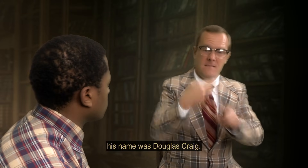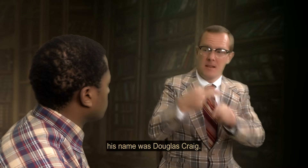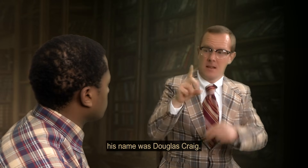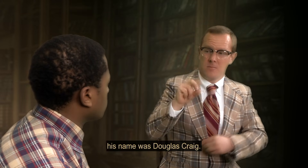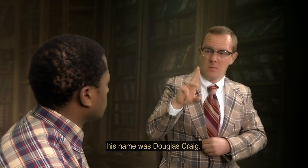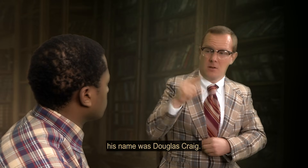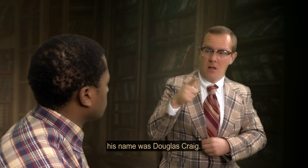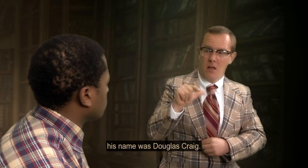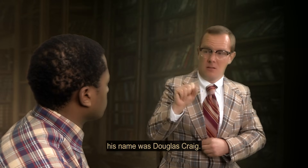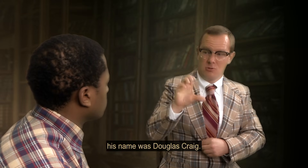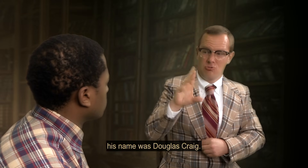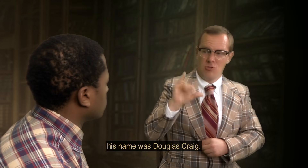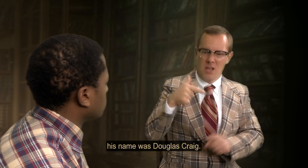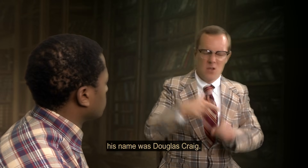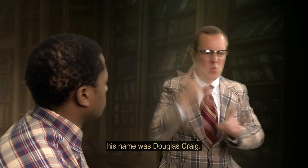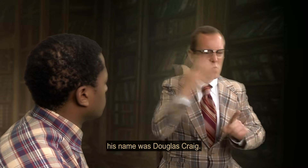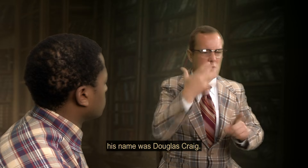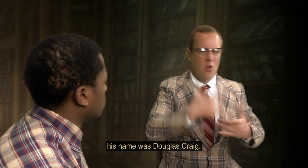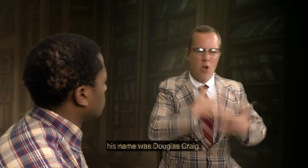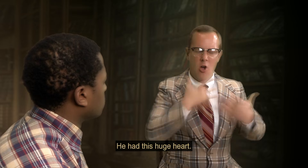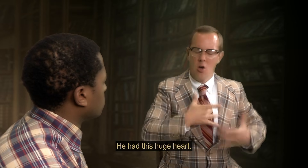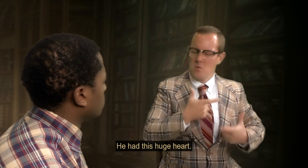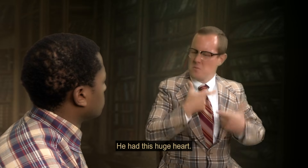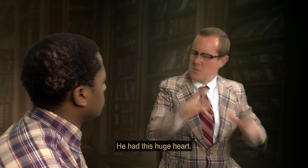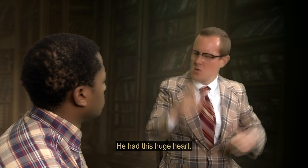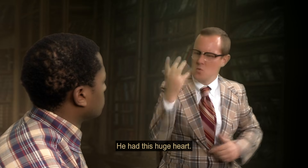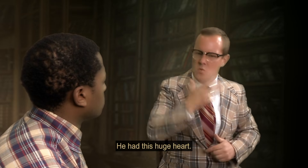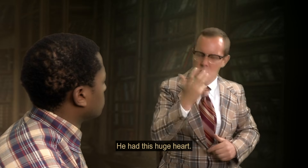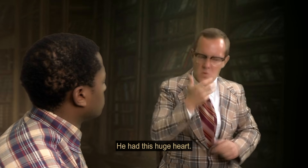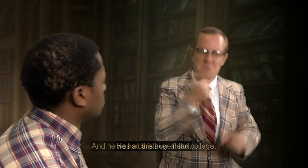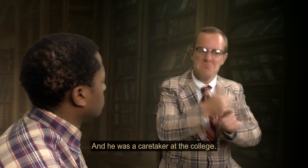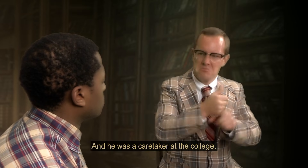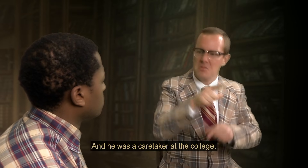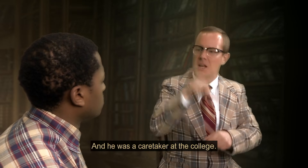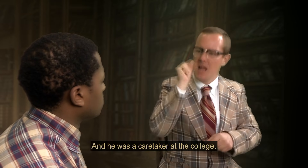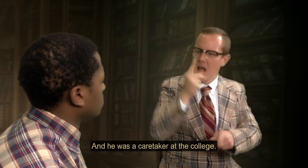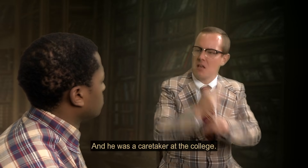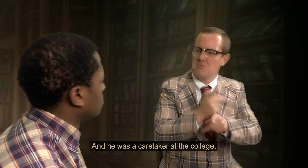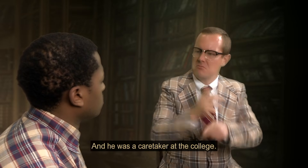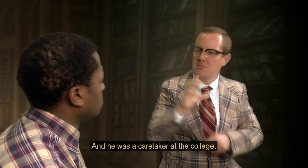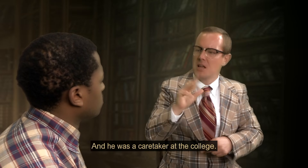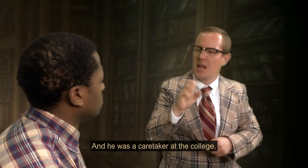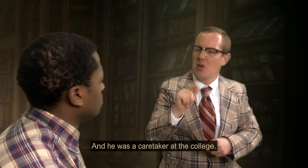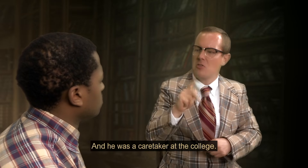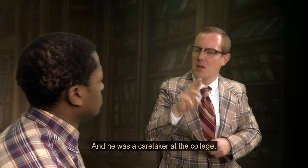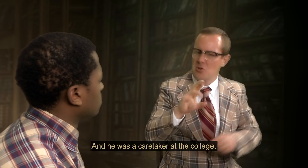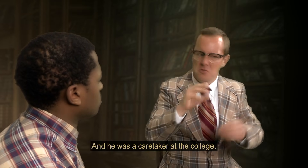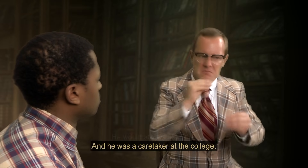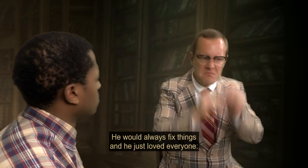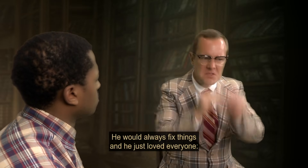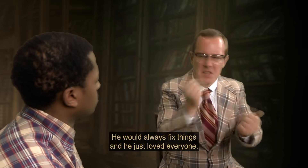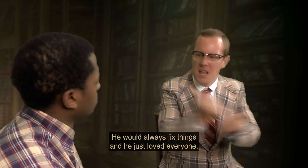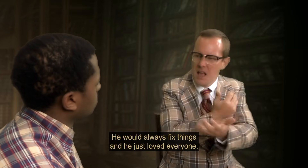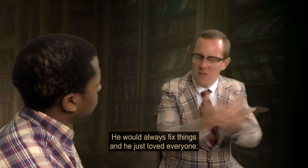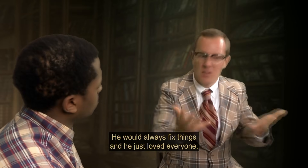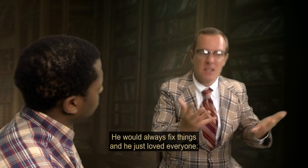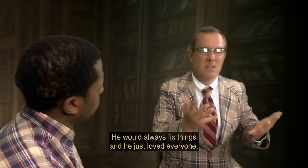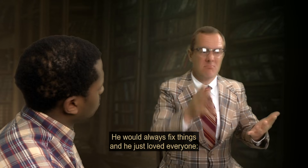His name was Douglas Craig. He had this huge heart, and he was a caretaker at the college. He would always fix things,